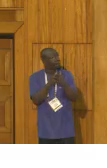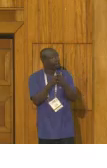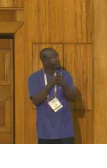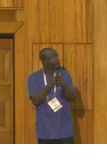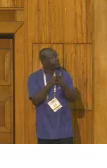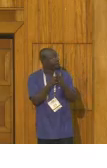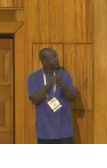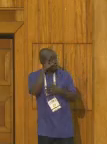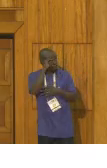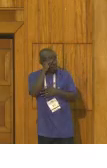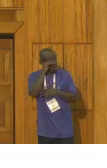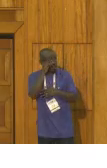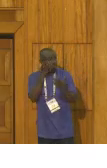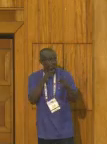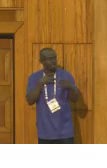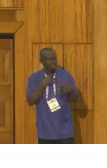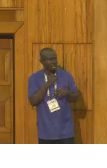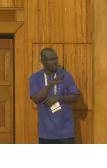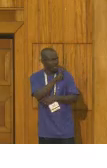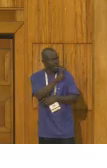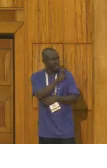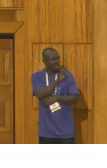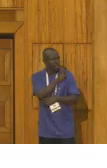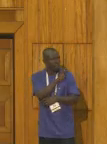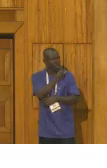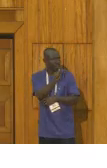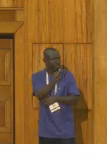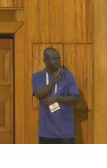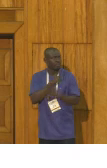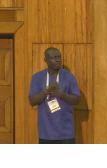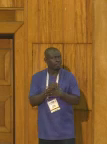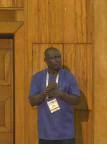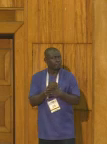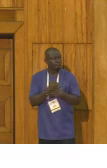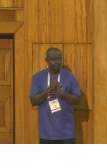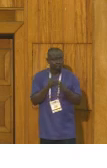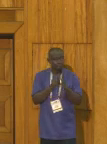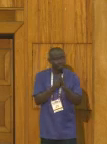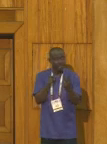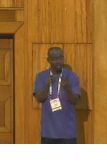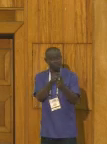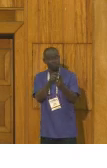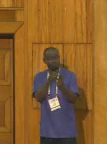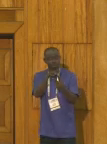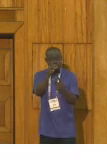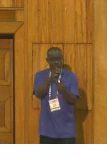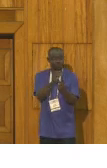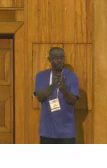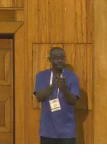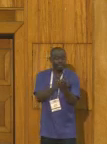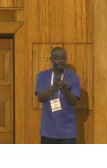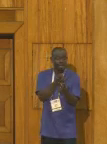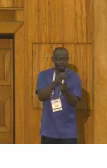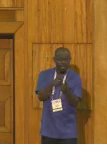opted for KBLA, meaning that they were employed with two options to choose between the oral and then